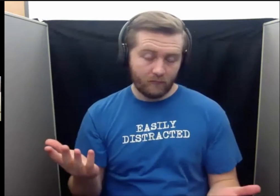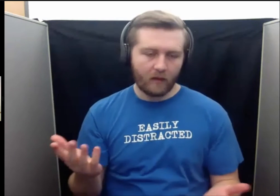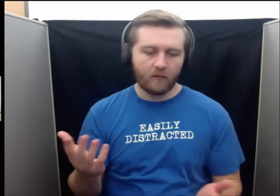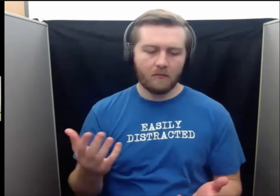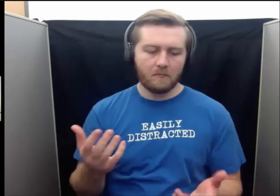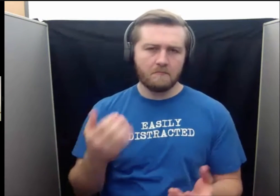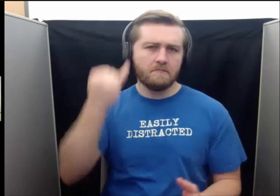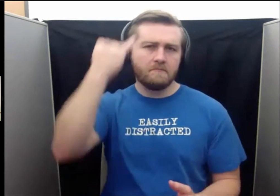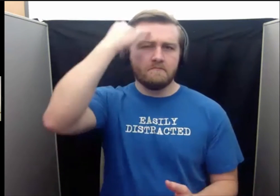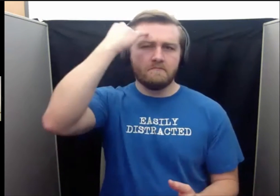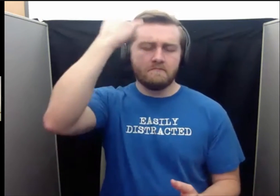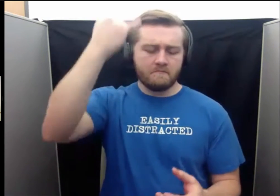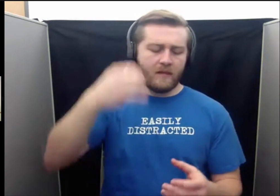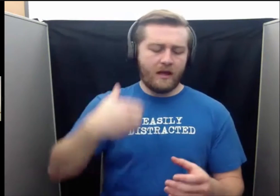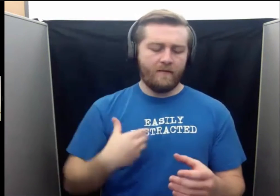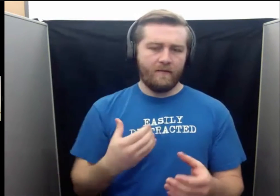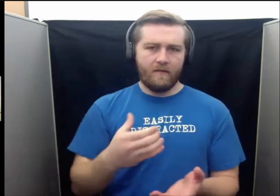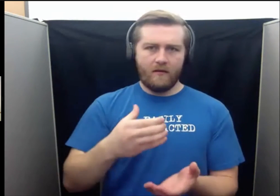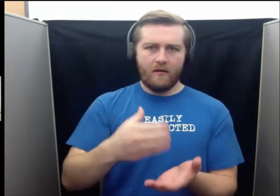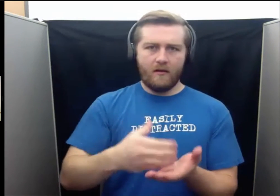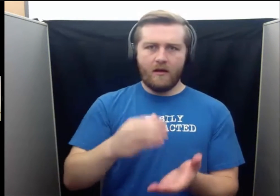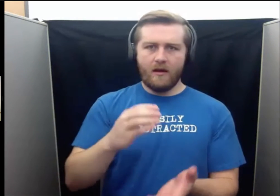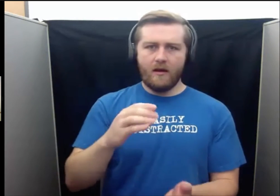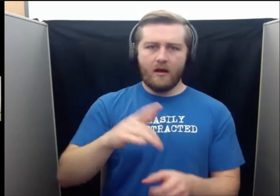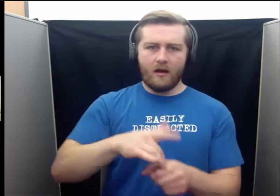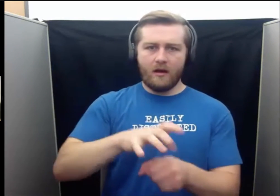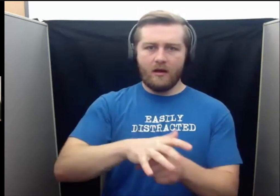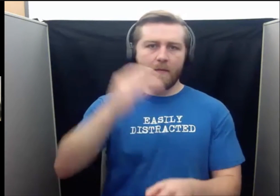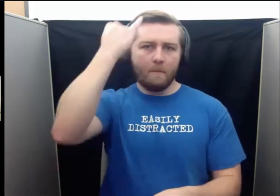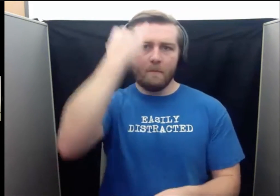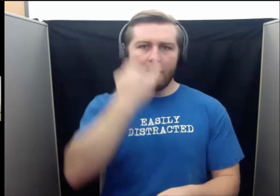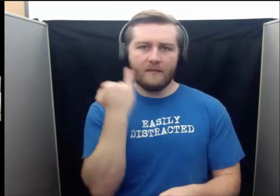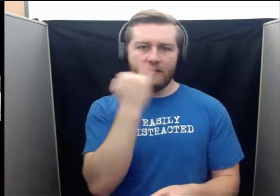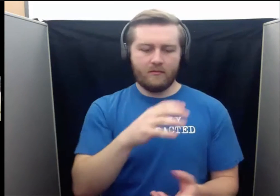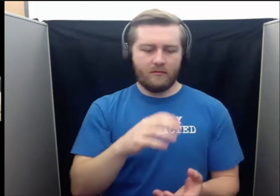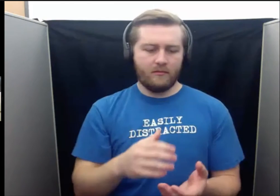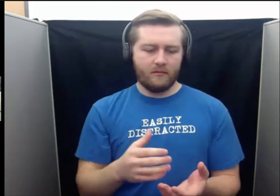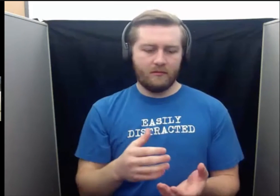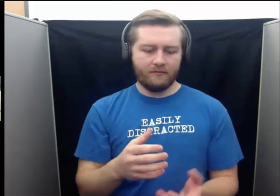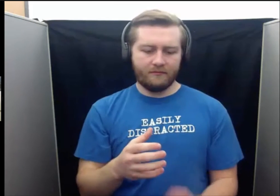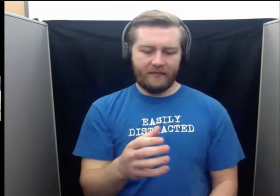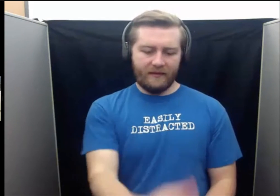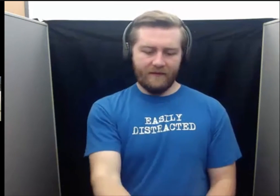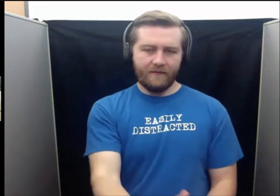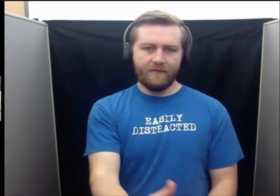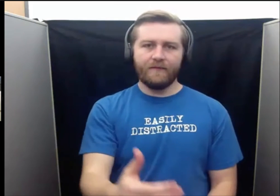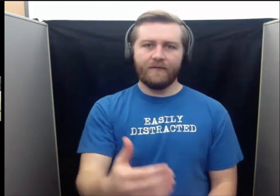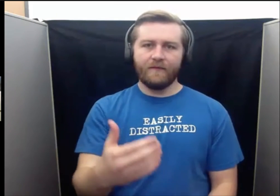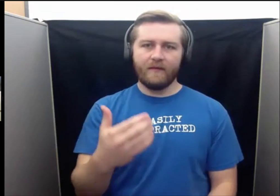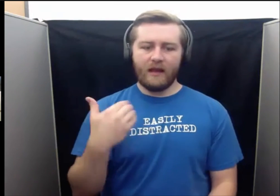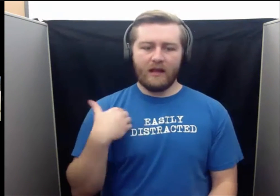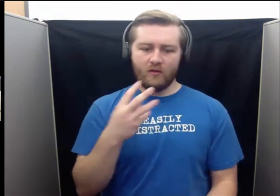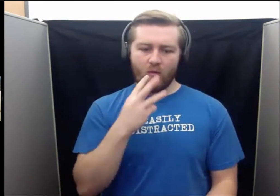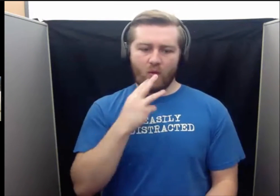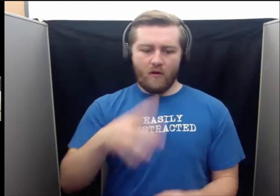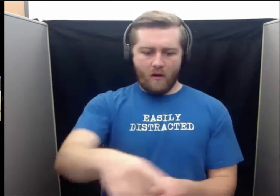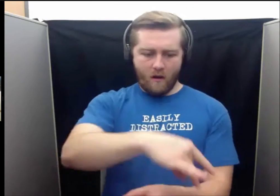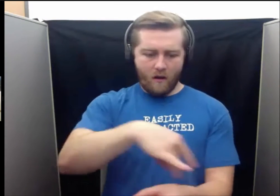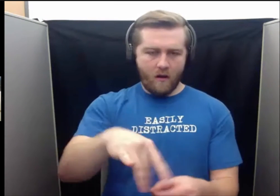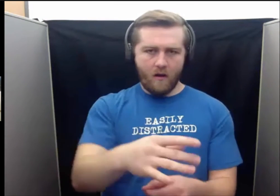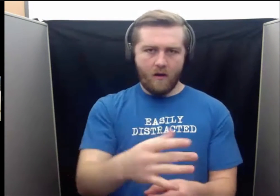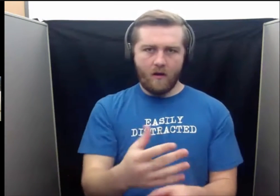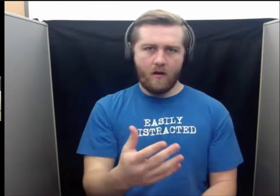it. Why does this have water on the outside of this Pepsi can? It's like cooler on the inside and warmer on the